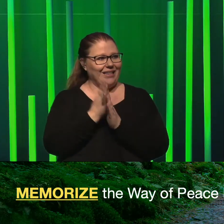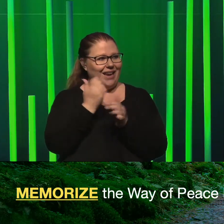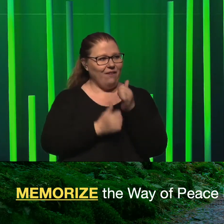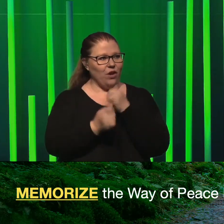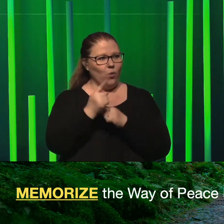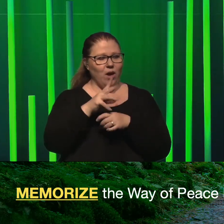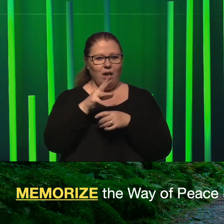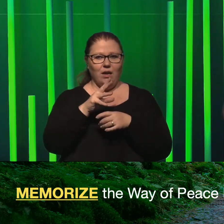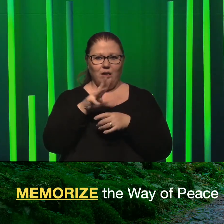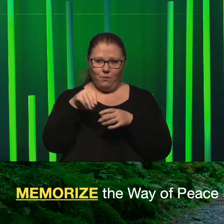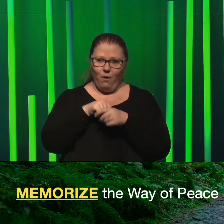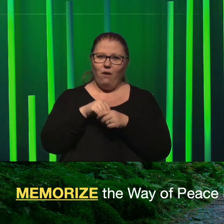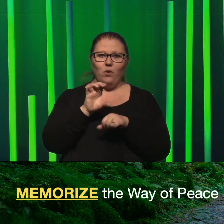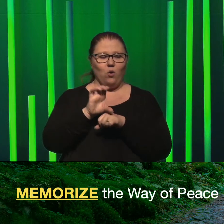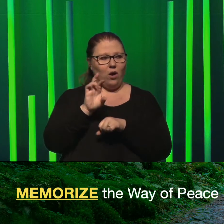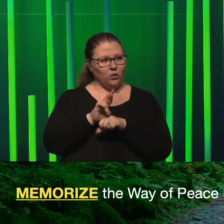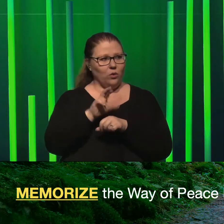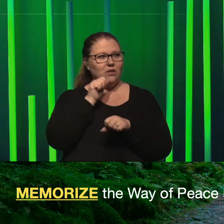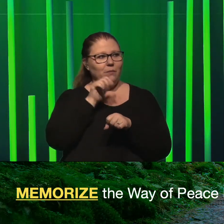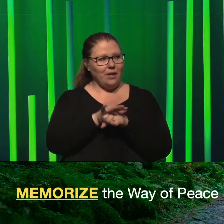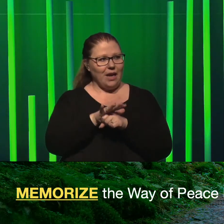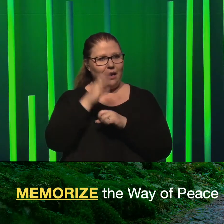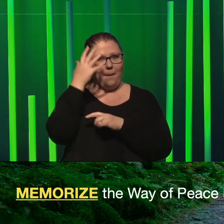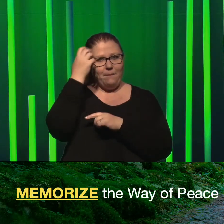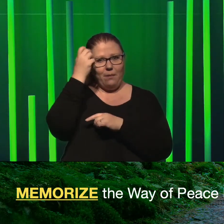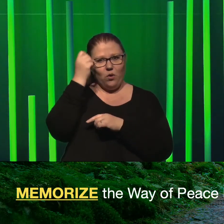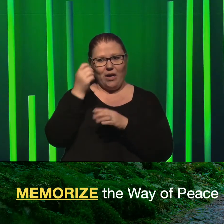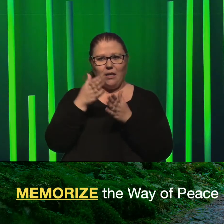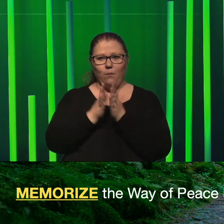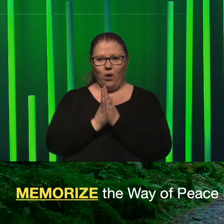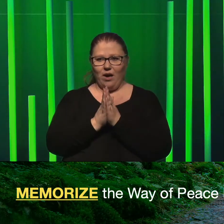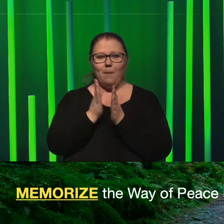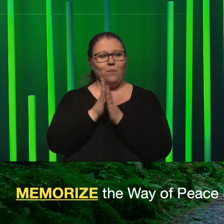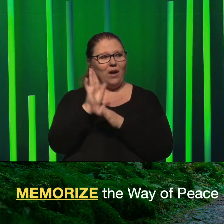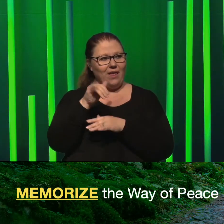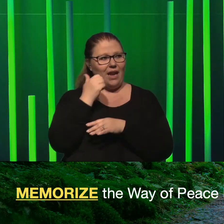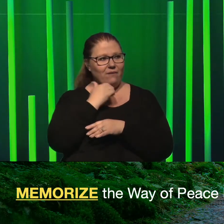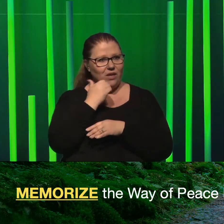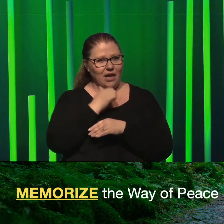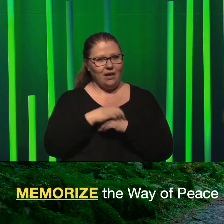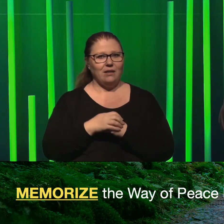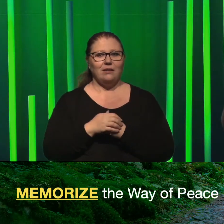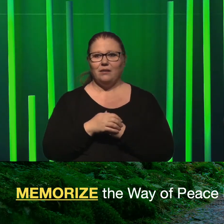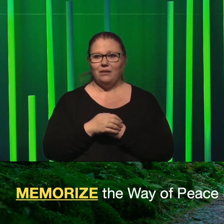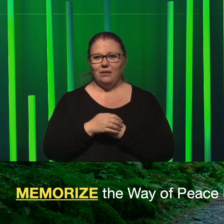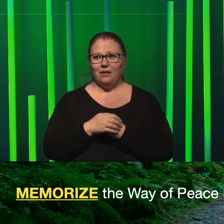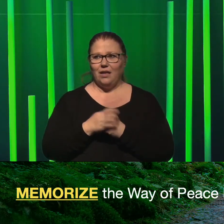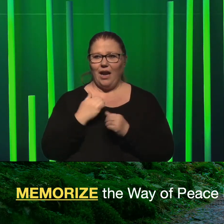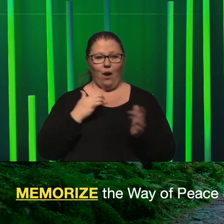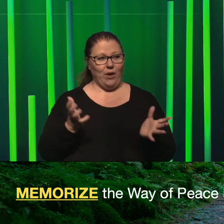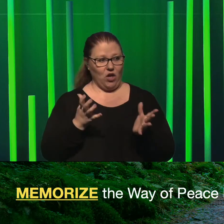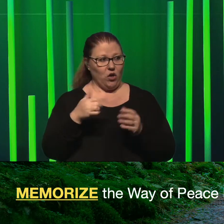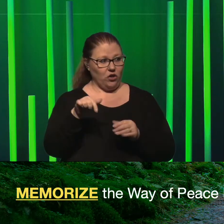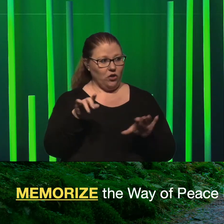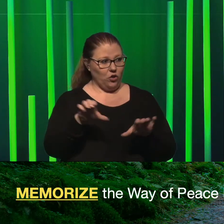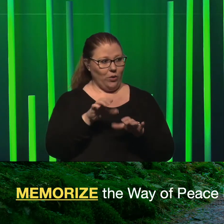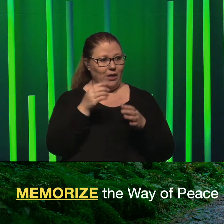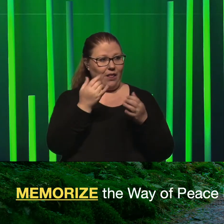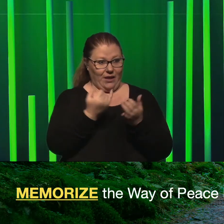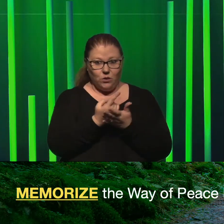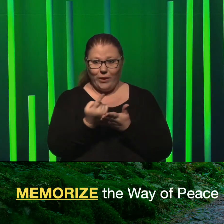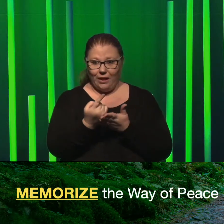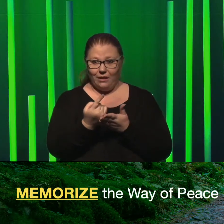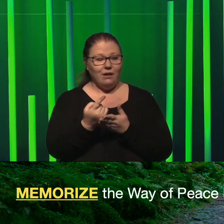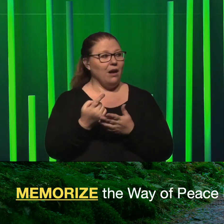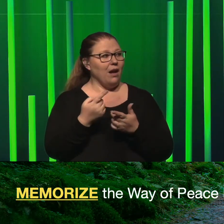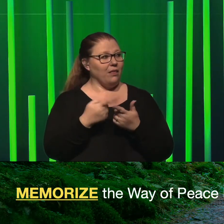of Crossroads to make this commitment, to memorize this prayer and to pray it every day. And I just would encourage you to do it this week.